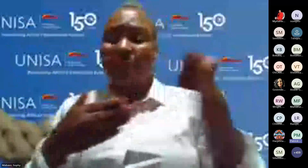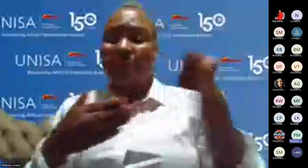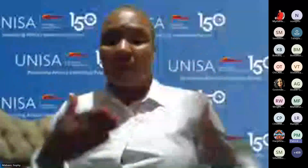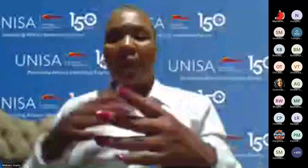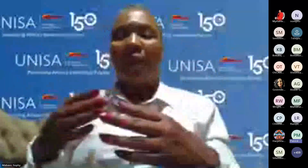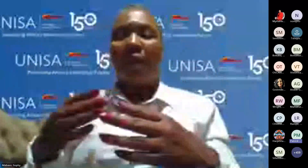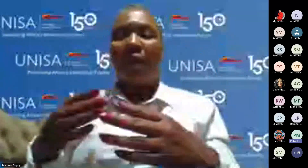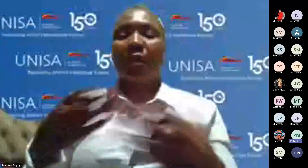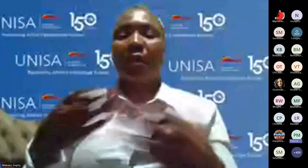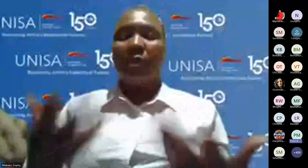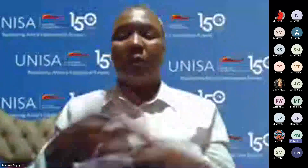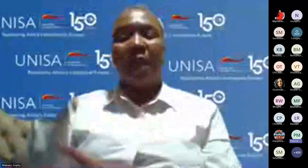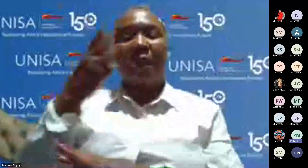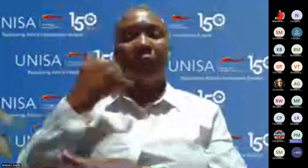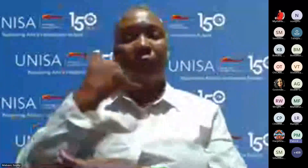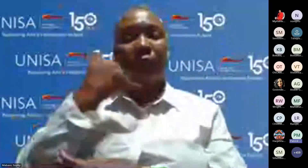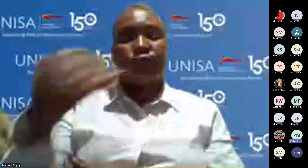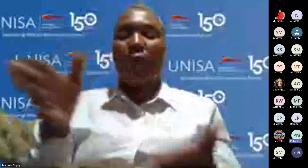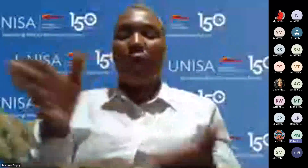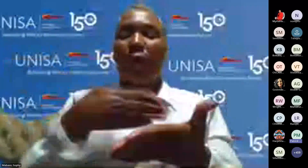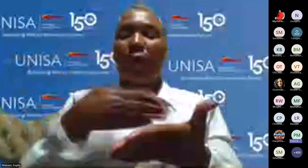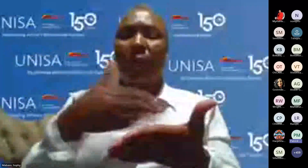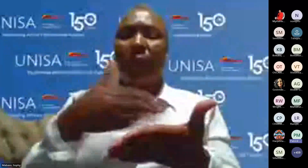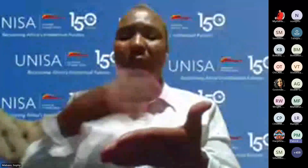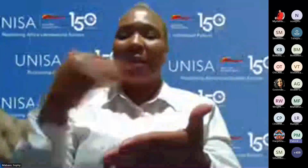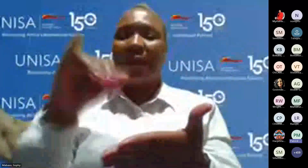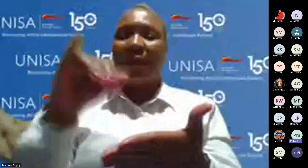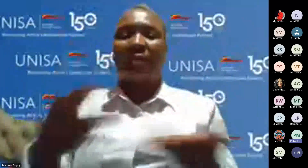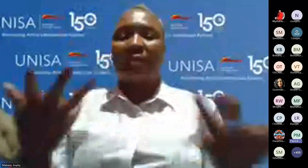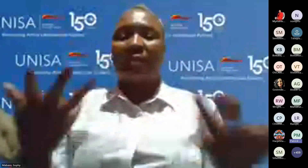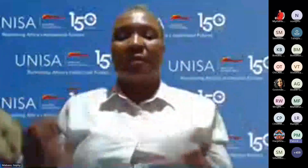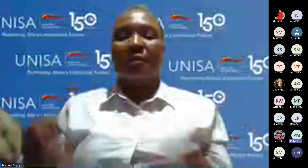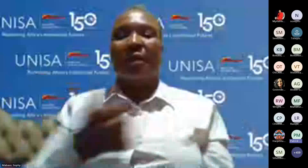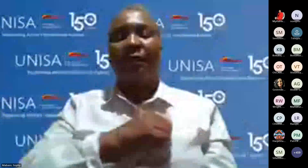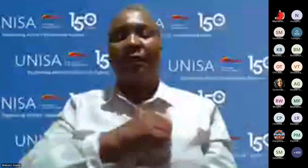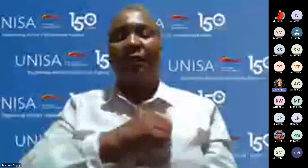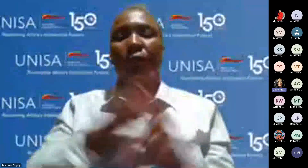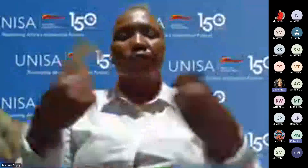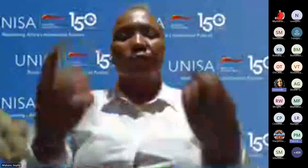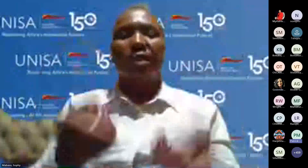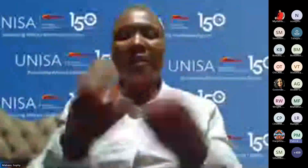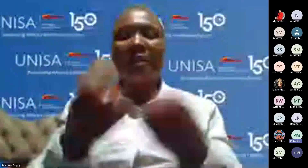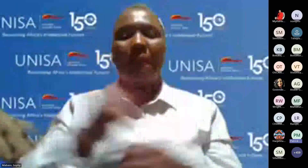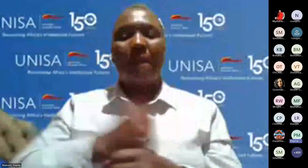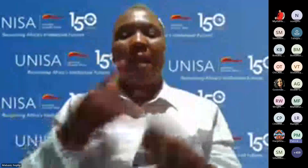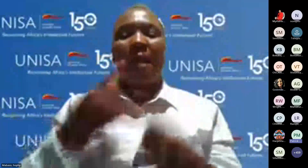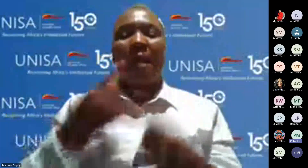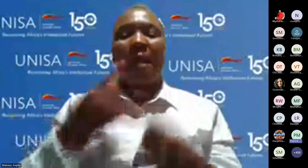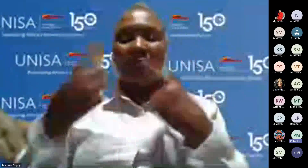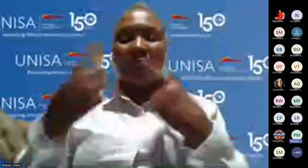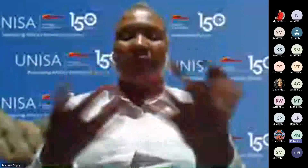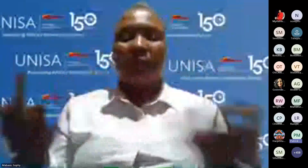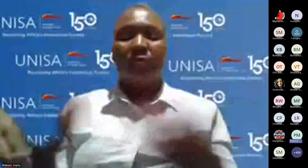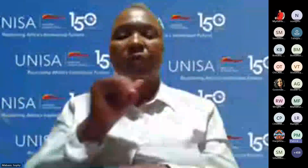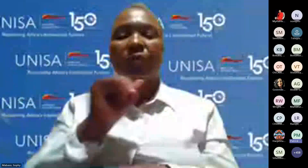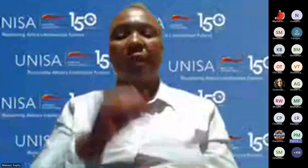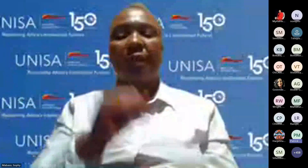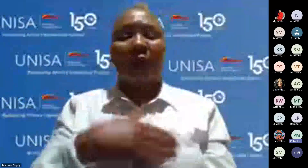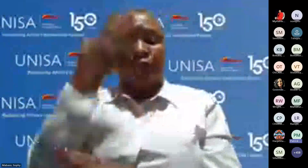not there. And unfortunately, I ended up not being able to submit my script. And I didn't know what to